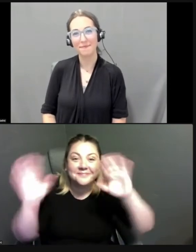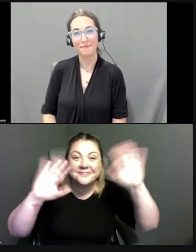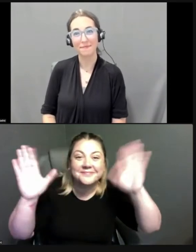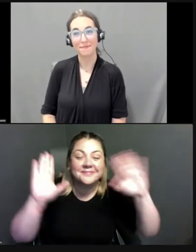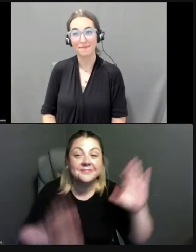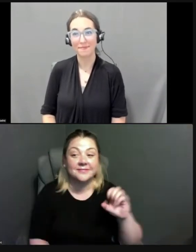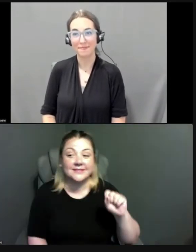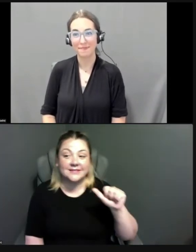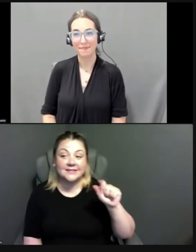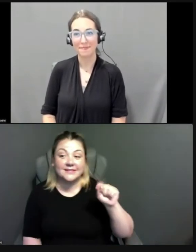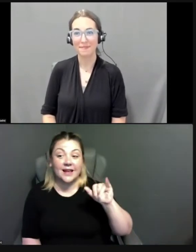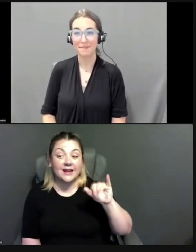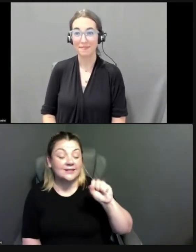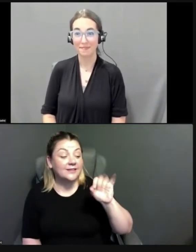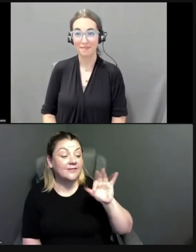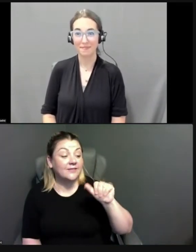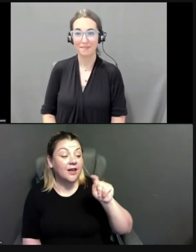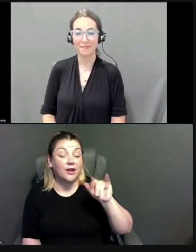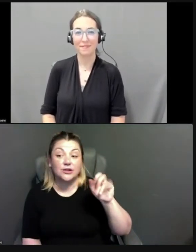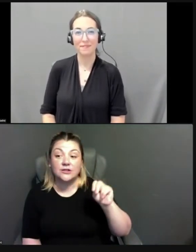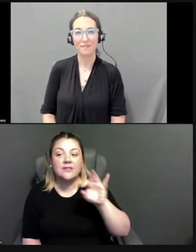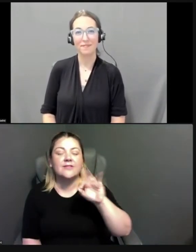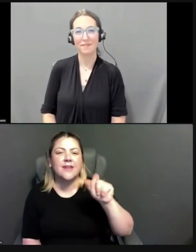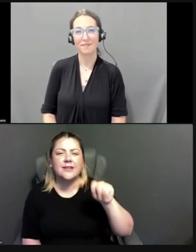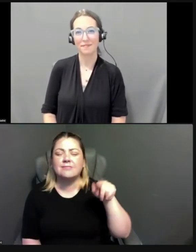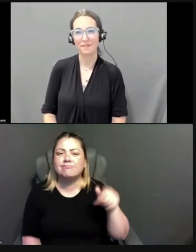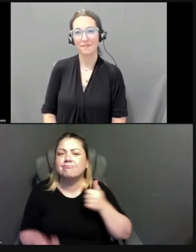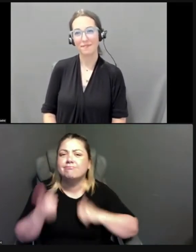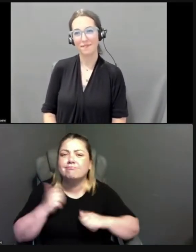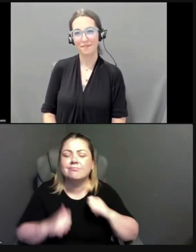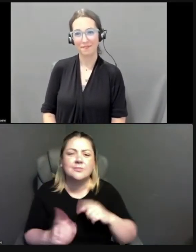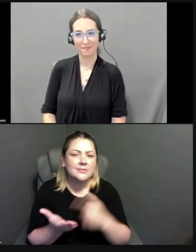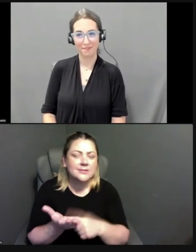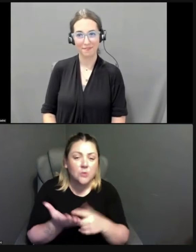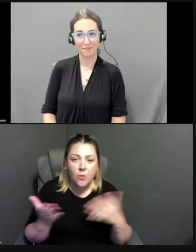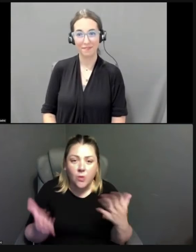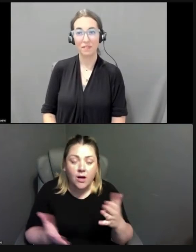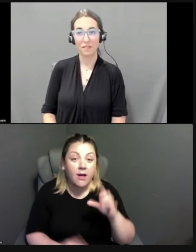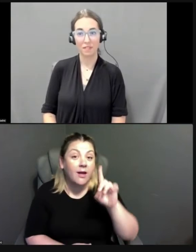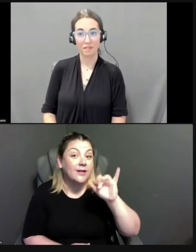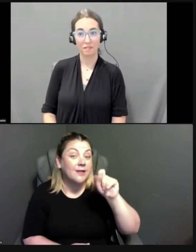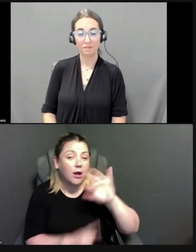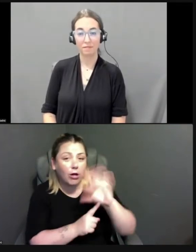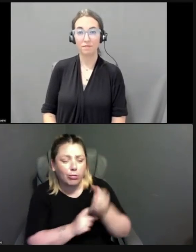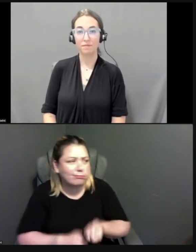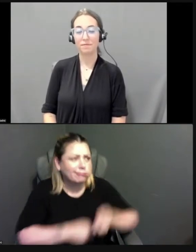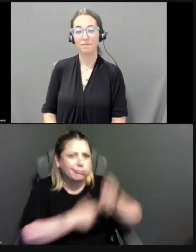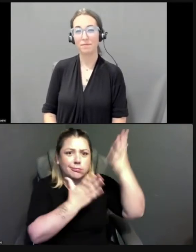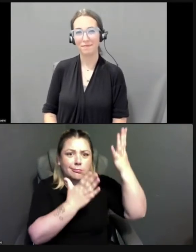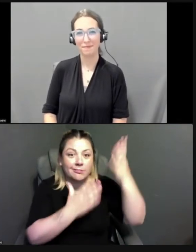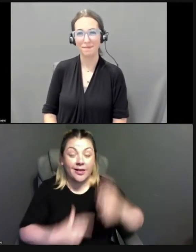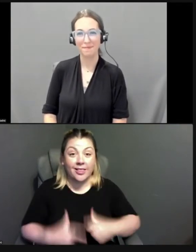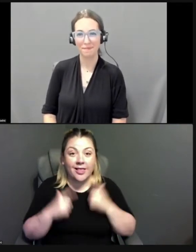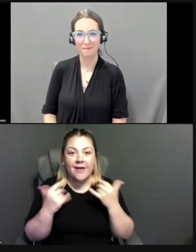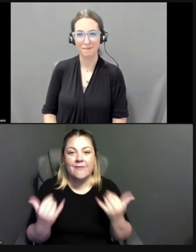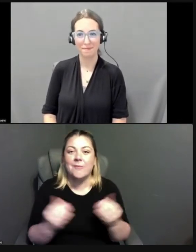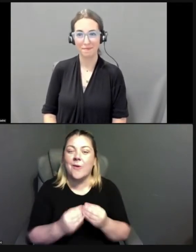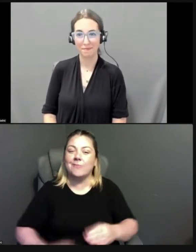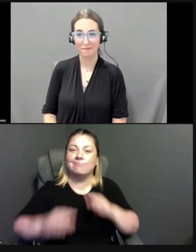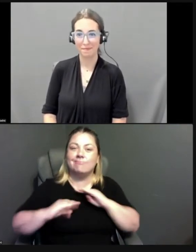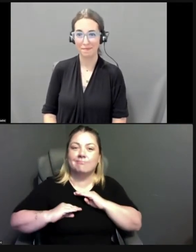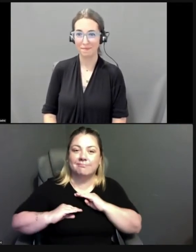Welcome to Satisfaction Factor, the podcast where we explore how ditching diet culture makes our whole lives more satisfying.